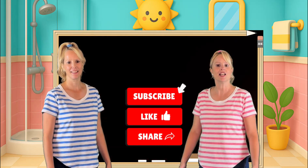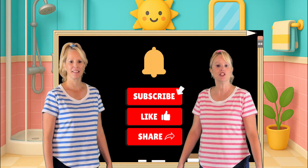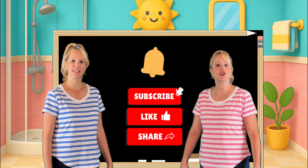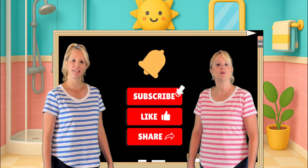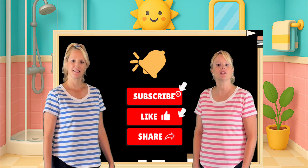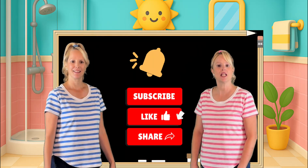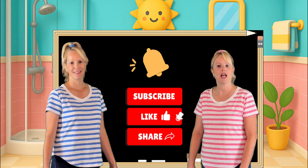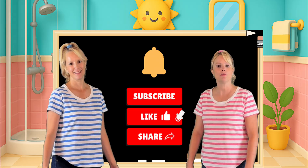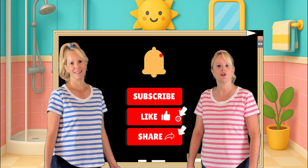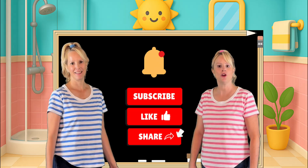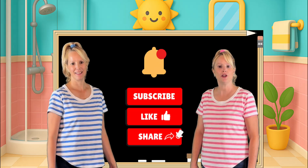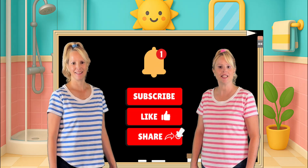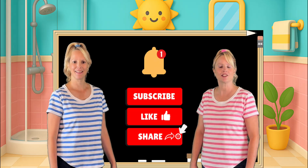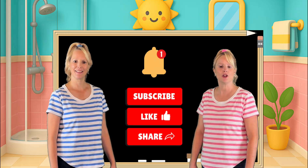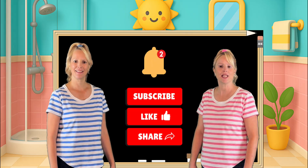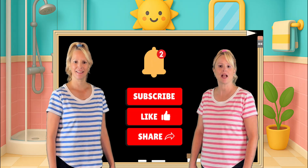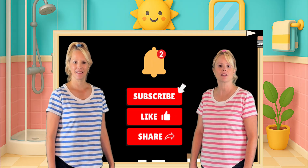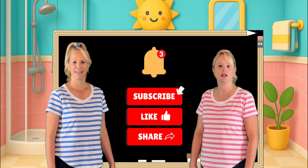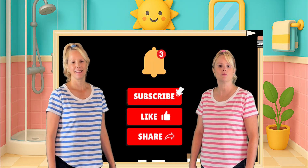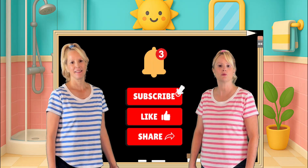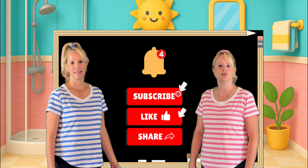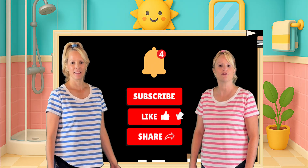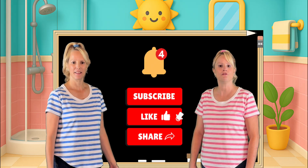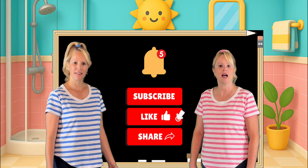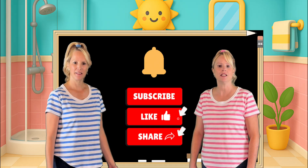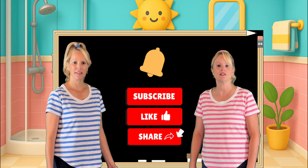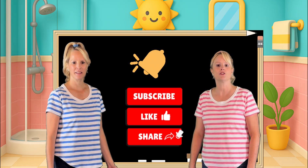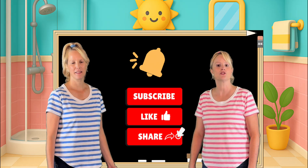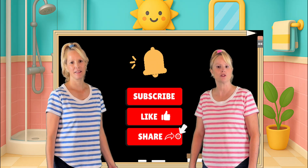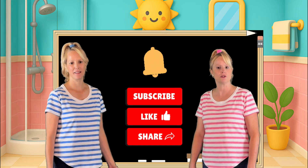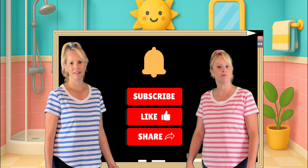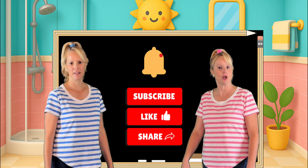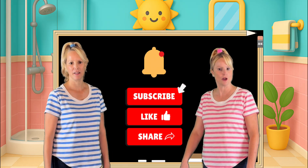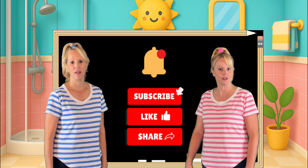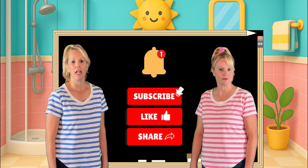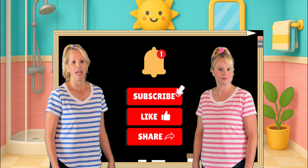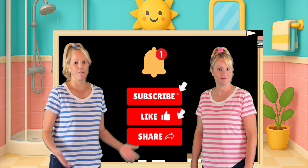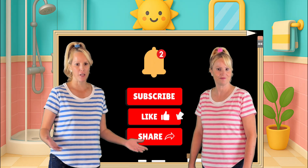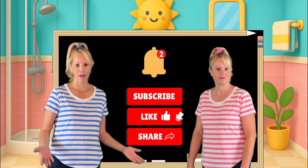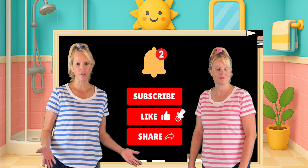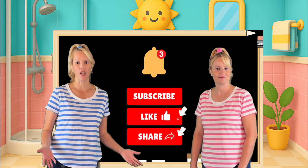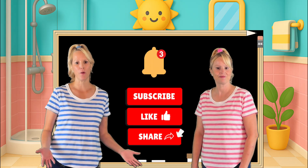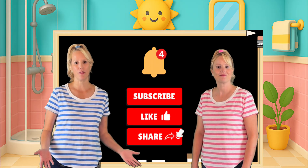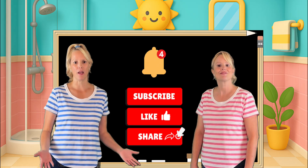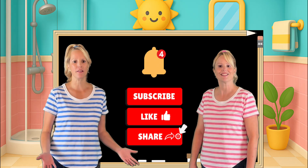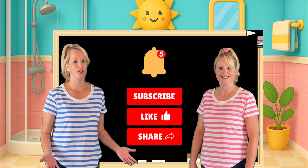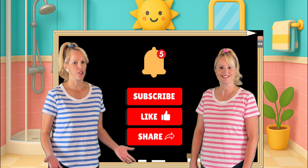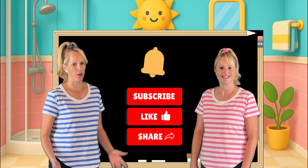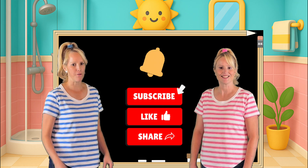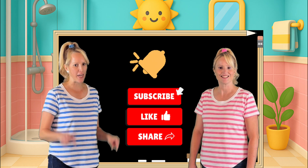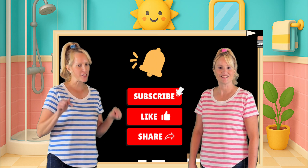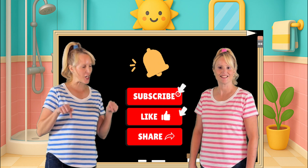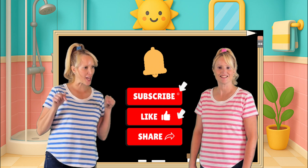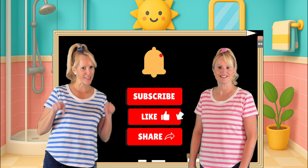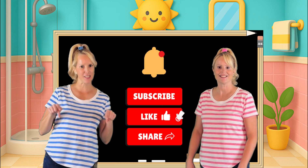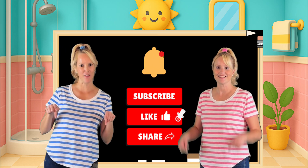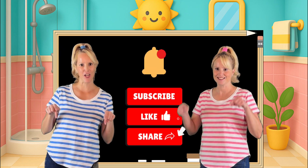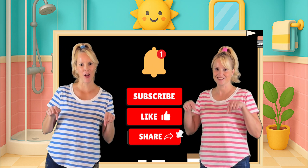show was aligned with the early years learning outcomes, which you can find in the description below. If you love learning with us, don't forget to like this video